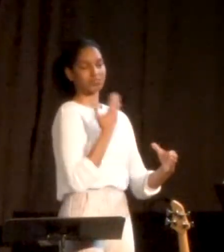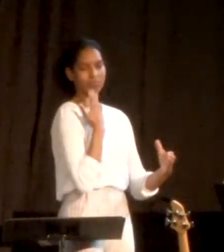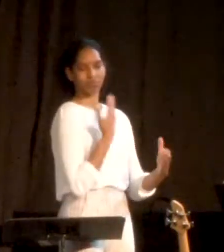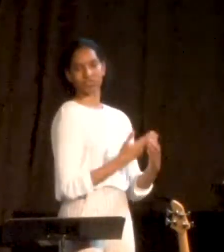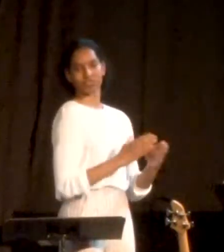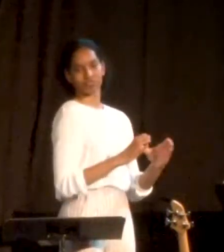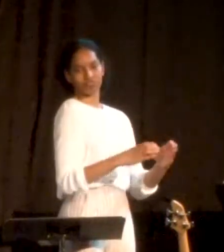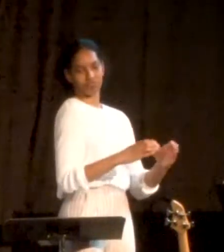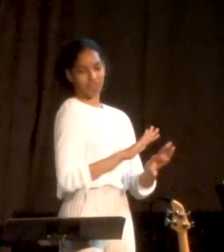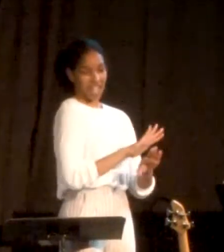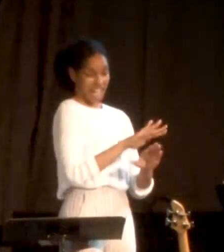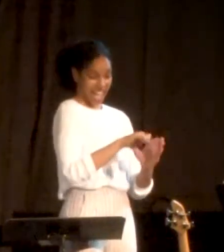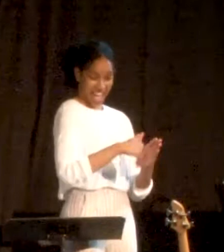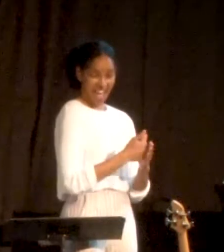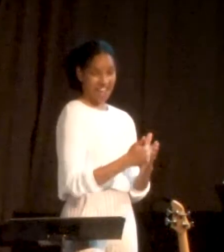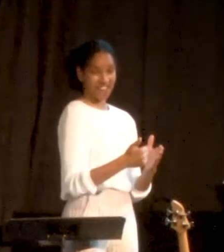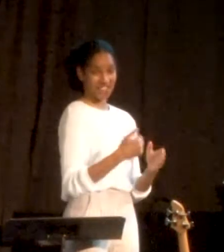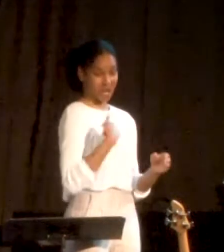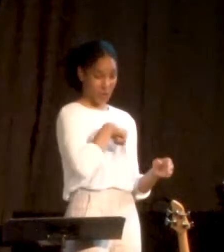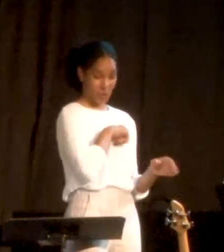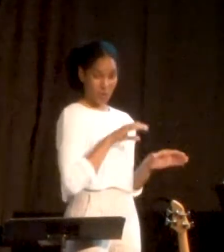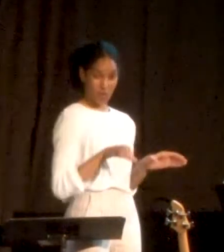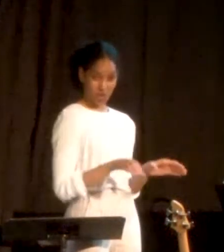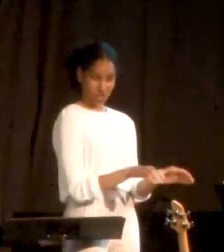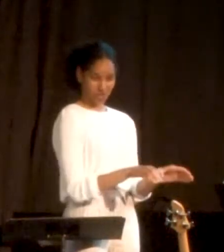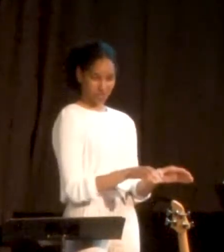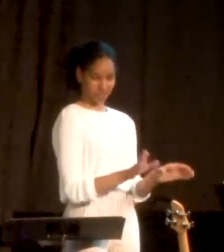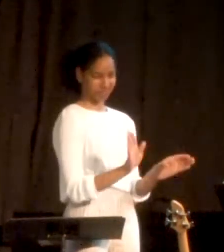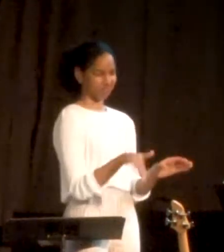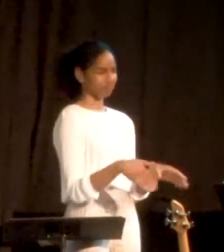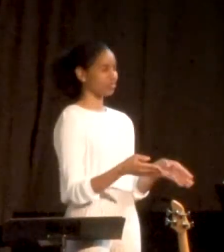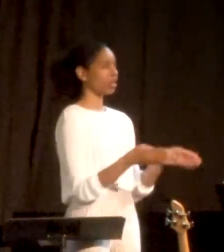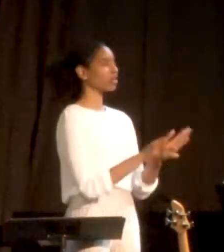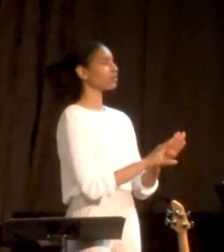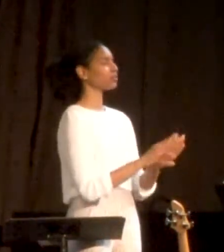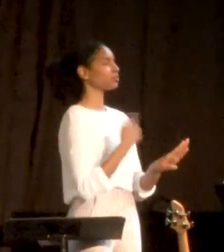and everything we're doing is closed.